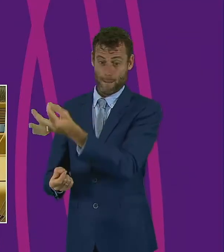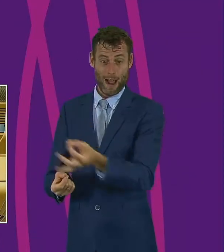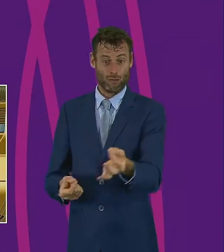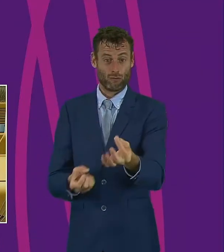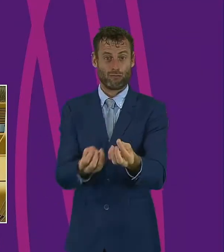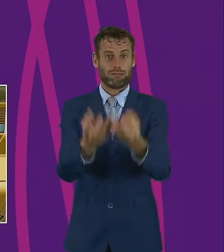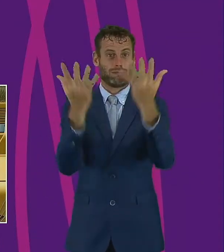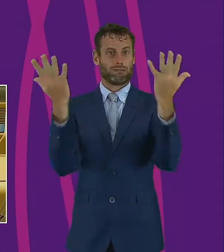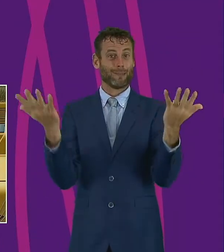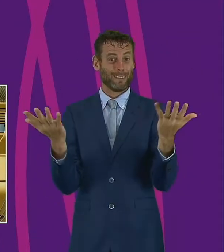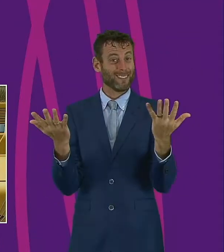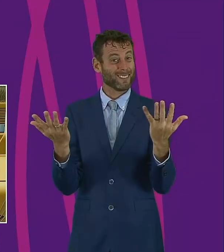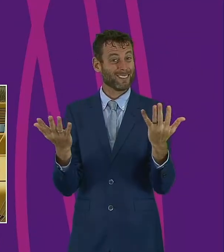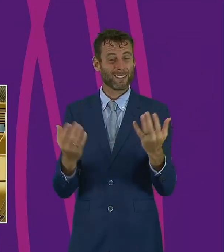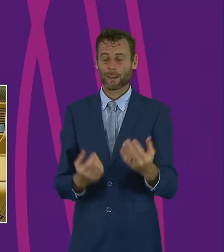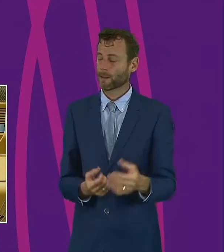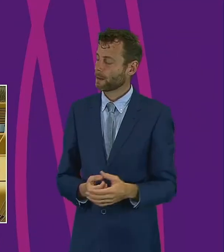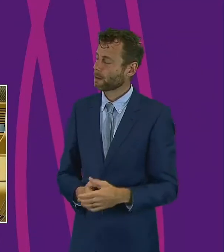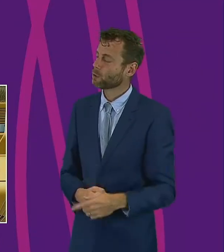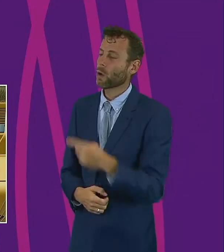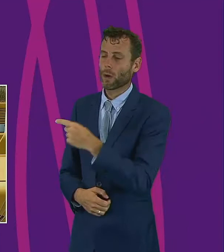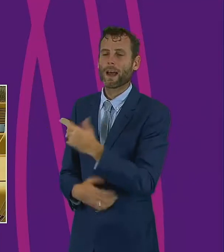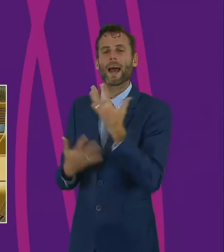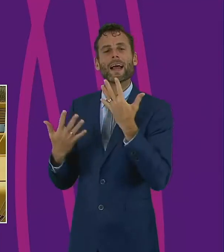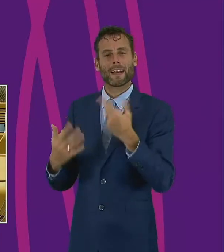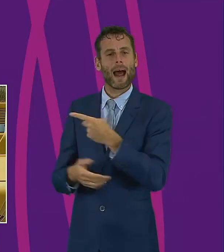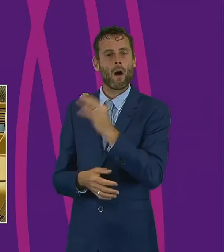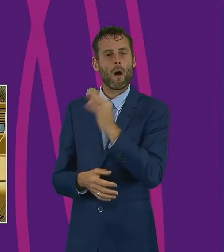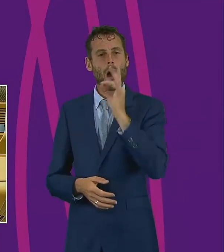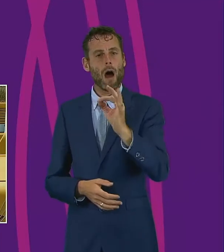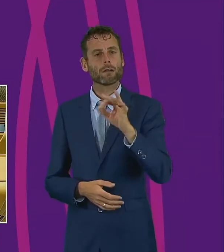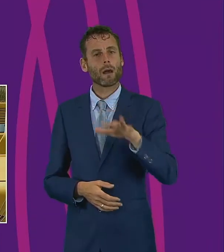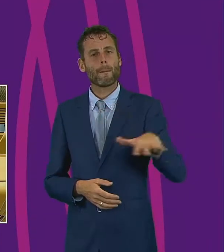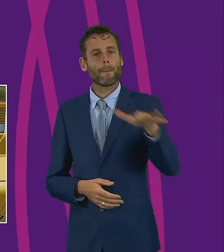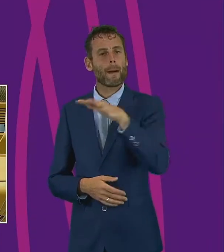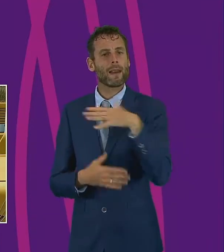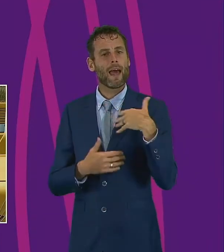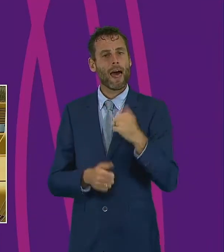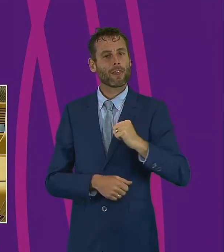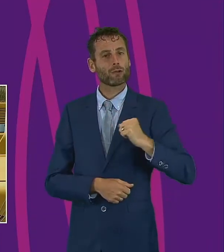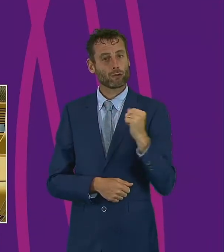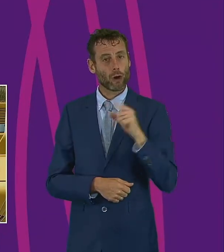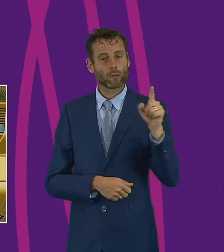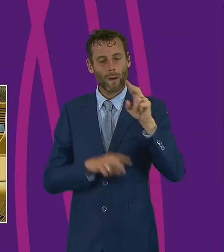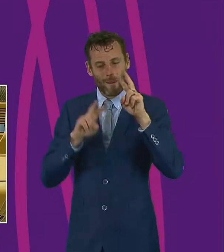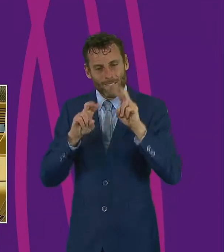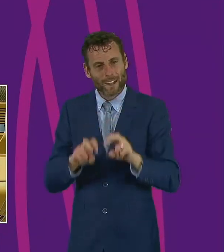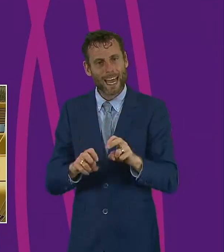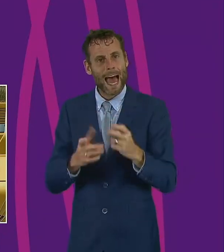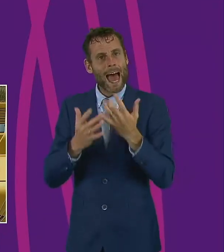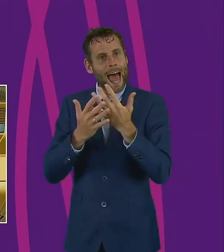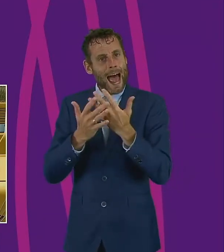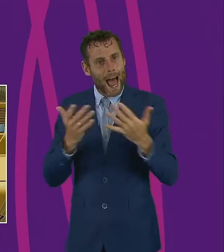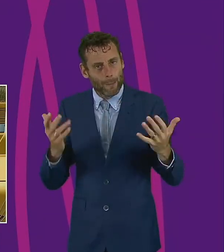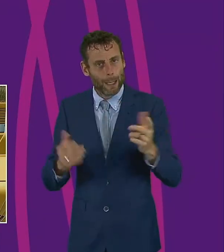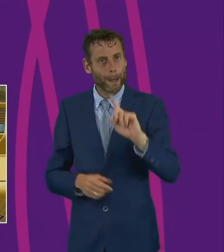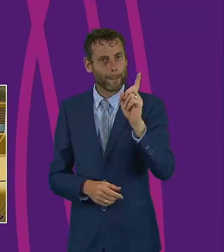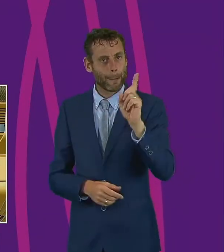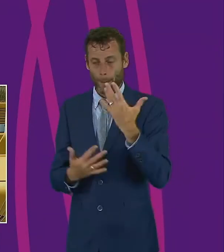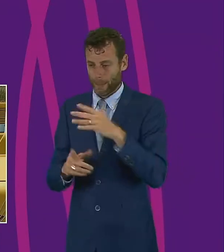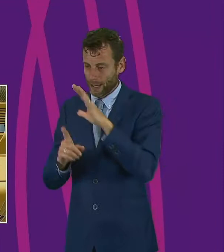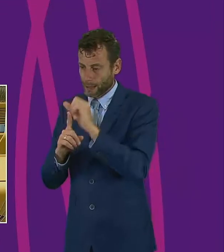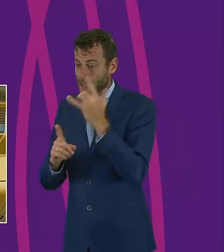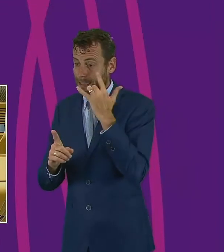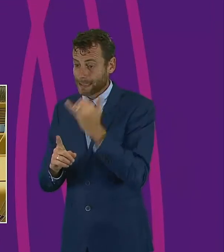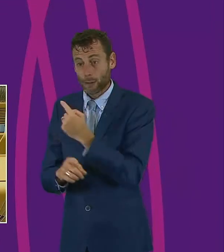instructed Public Health Scotland to publish how many people were transferred from hospitals to care homes after testing. But it should